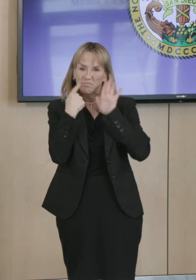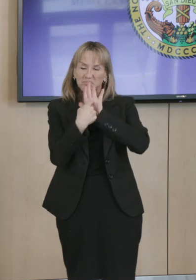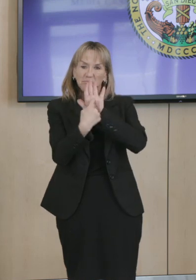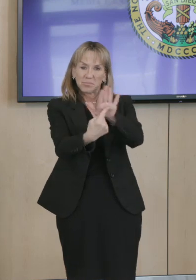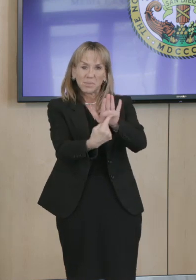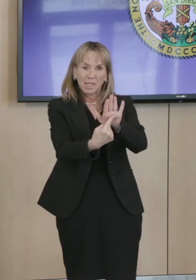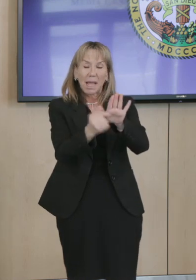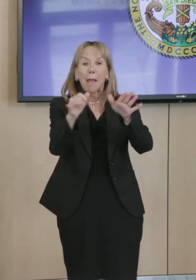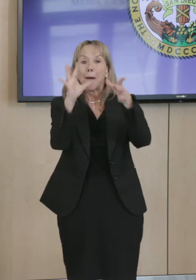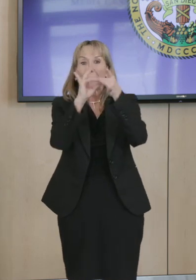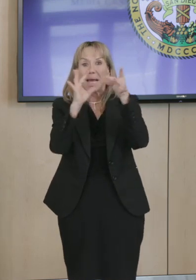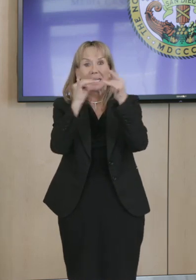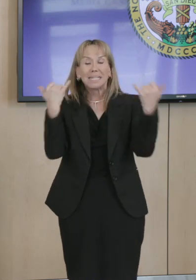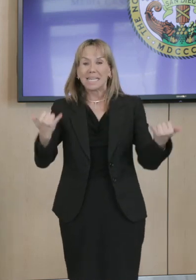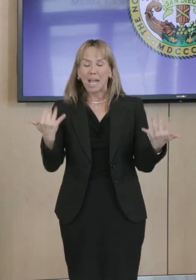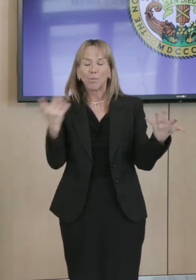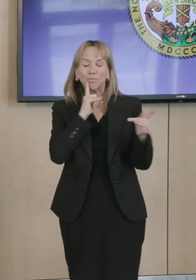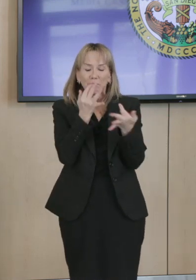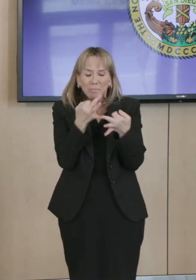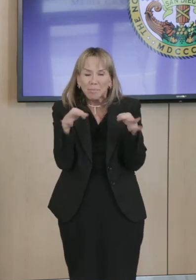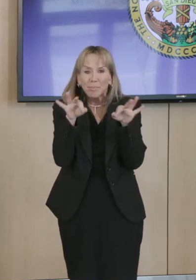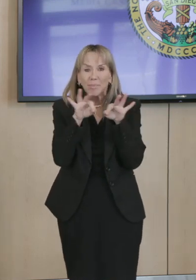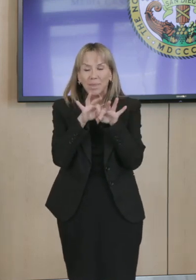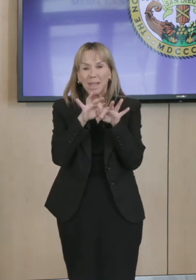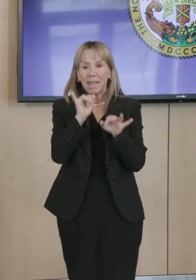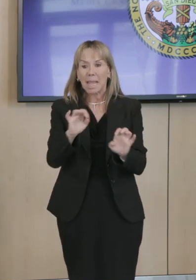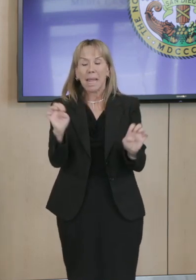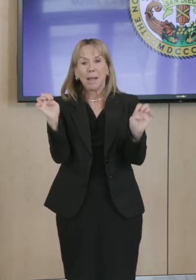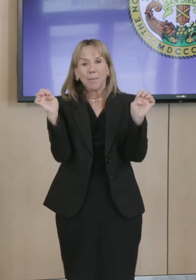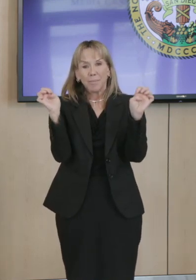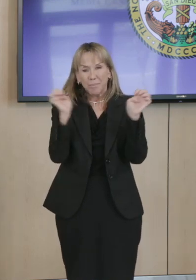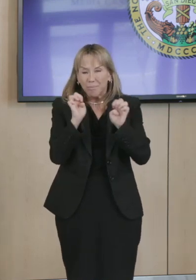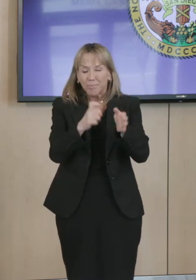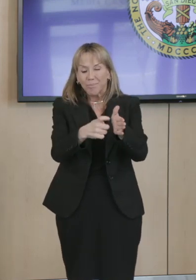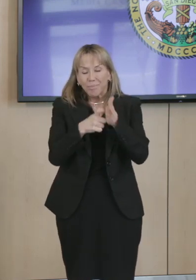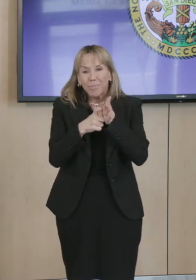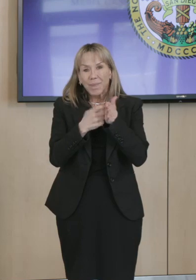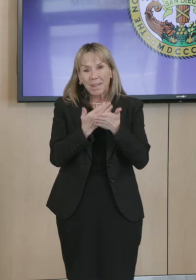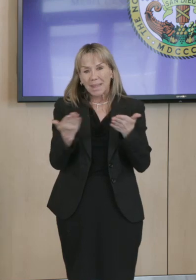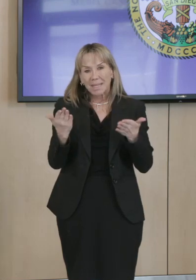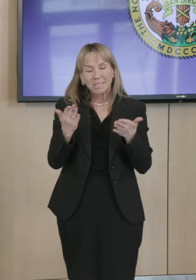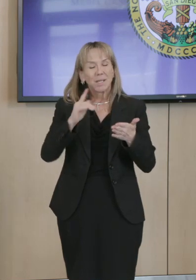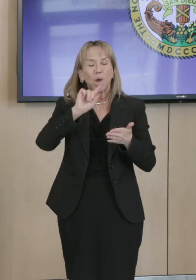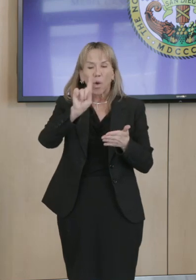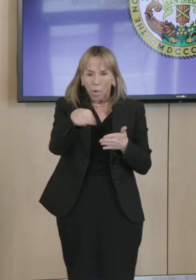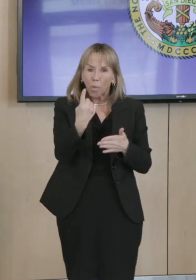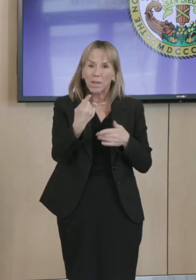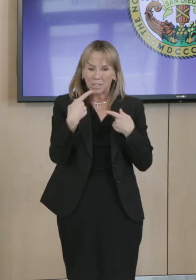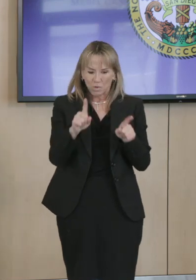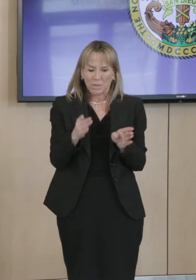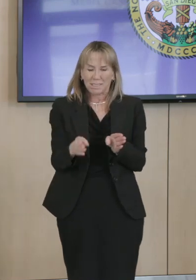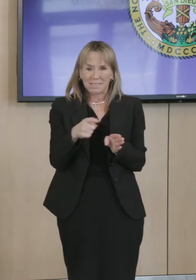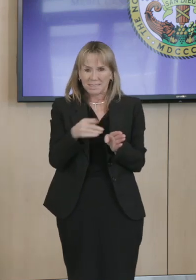is critical that essential activities only take place over this near-term period of